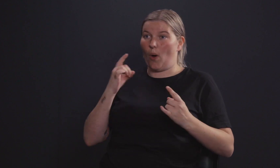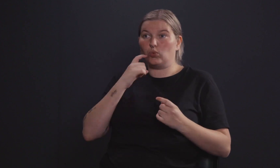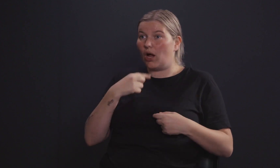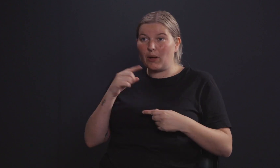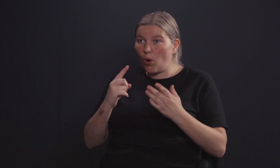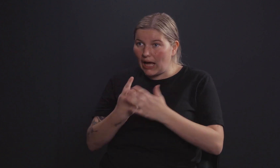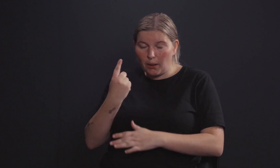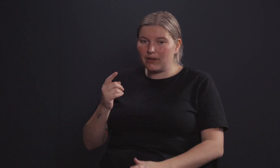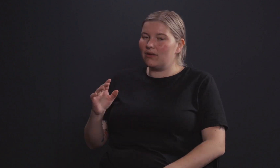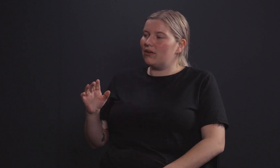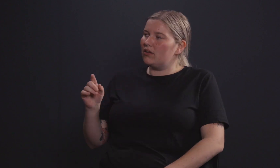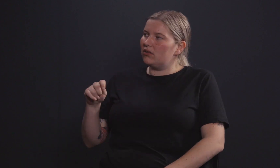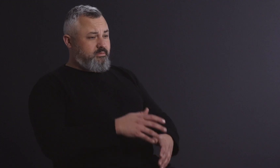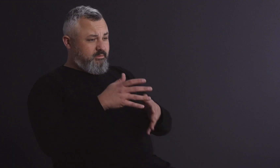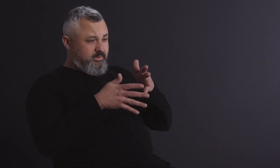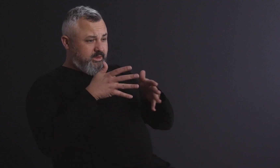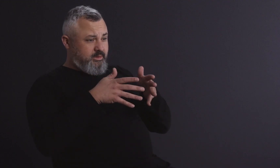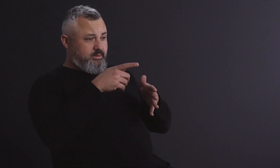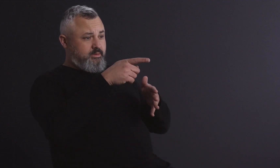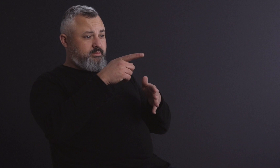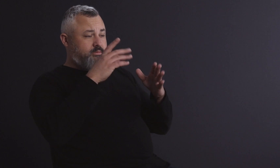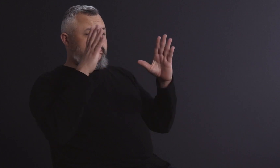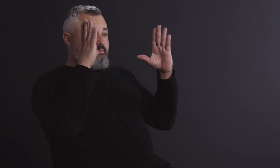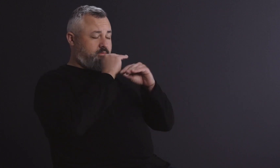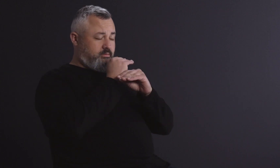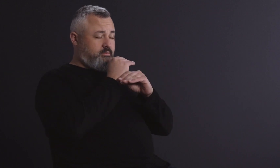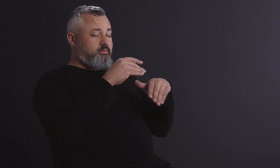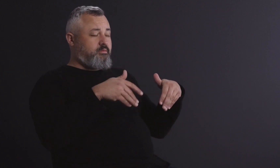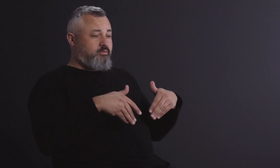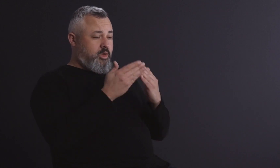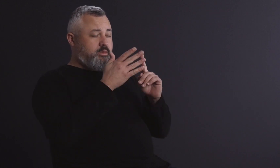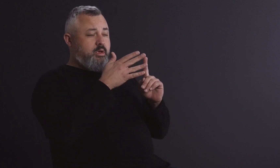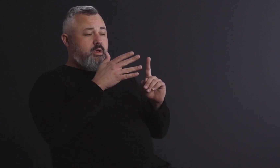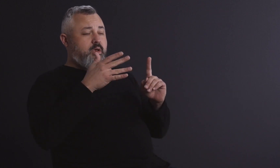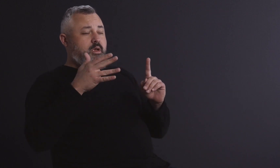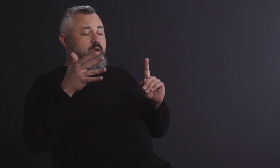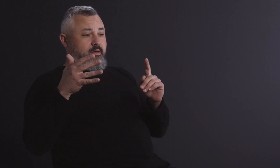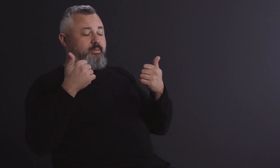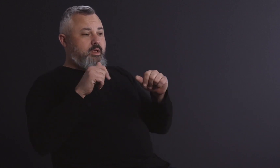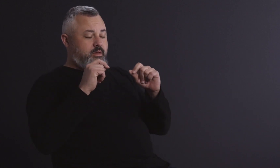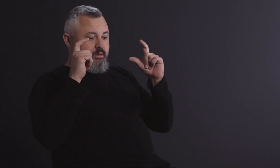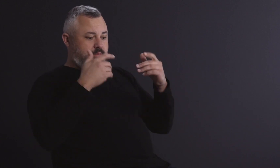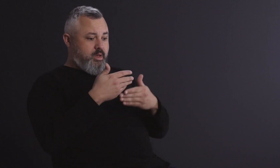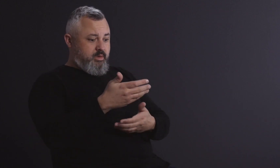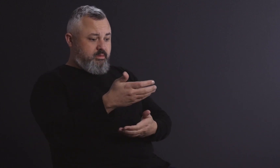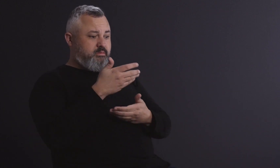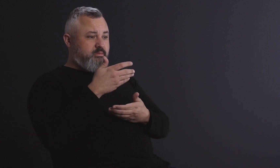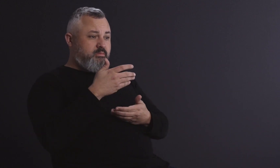one would tell me what had happened. "So, you're saying that you'd been dead and then unconscious while they'd performed the cesarean, and